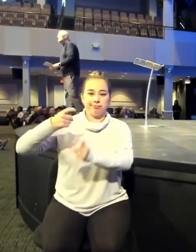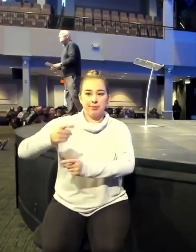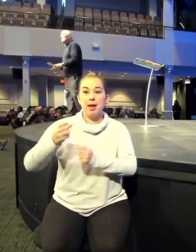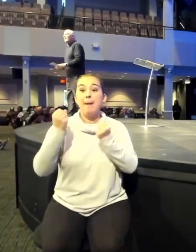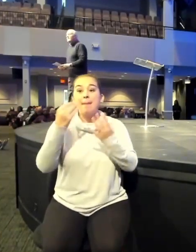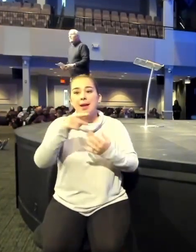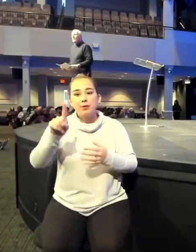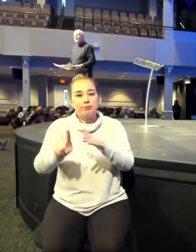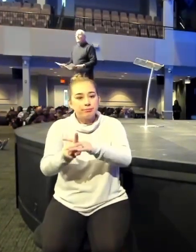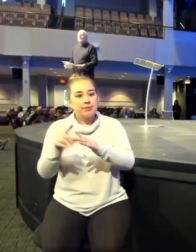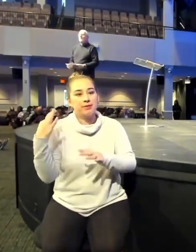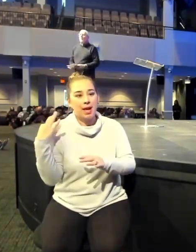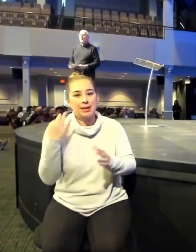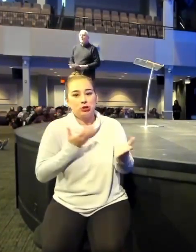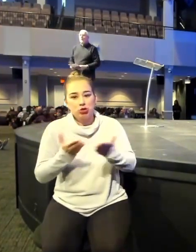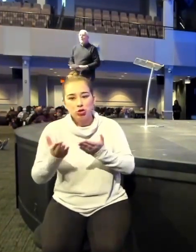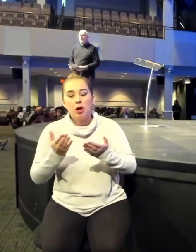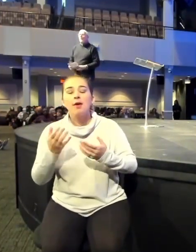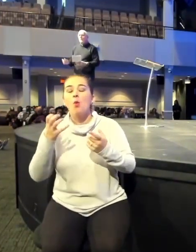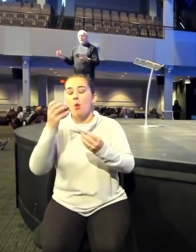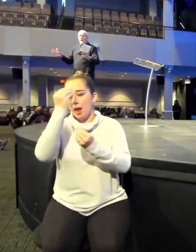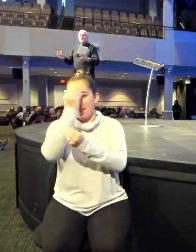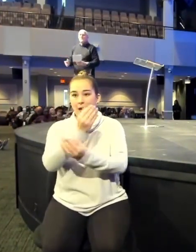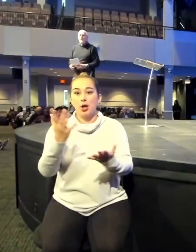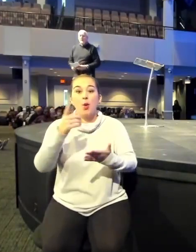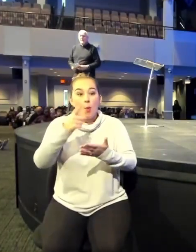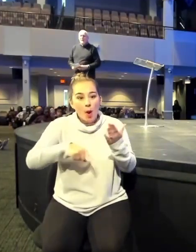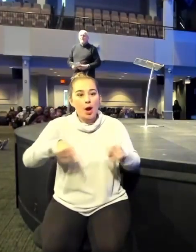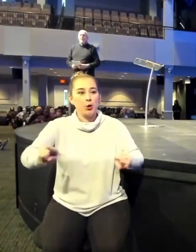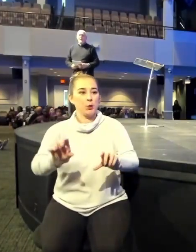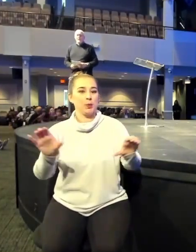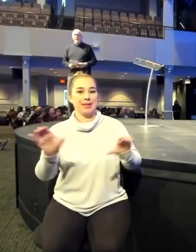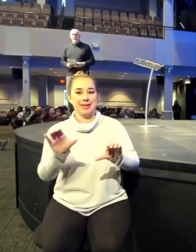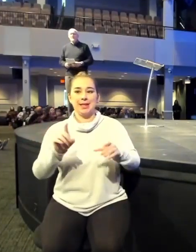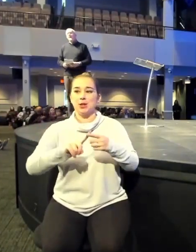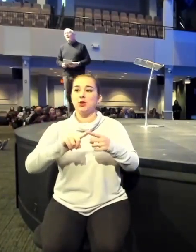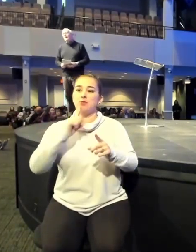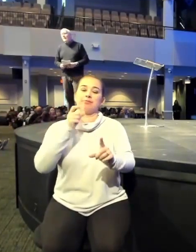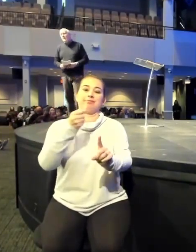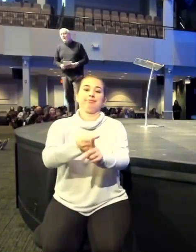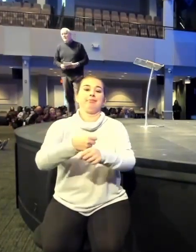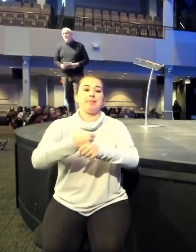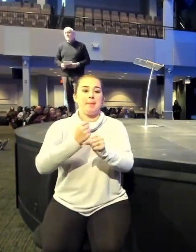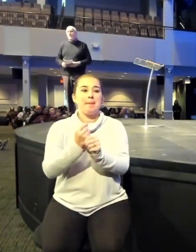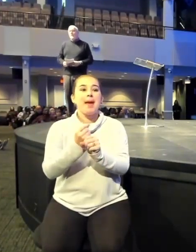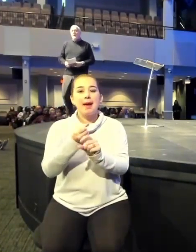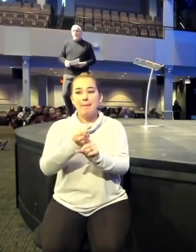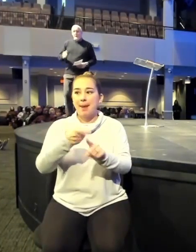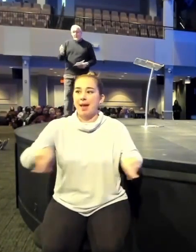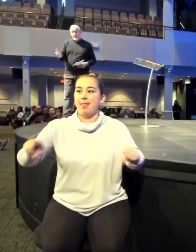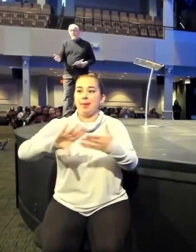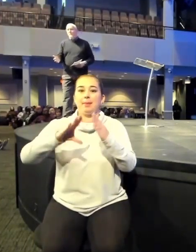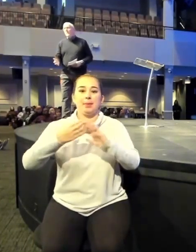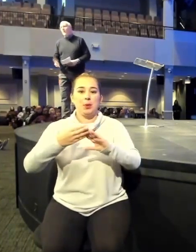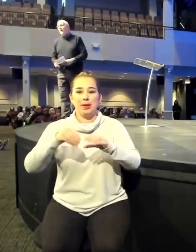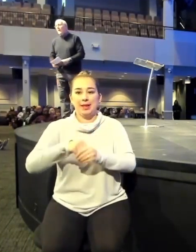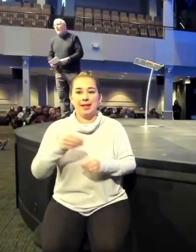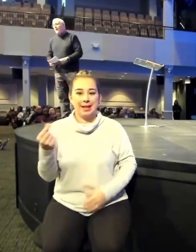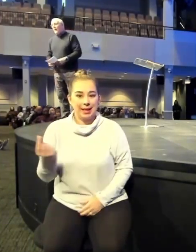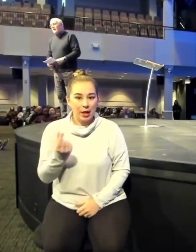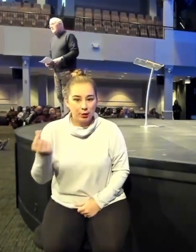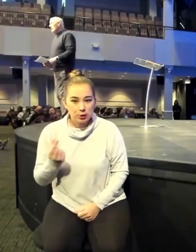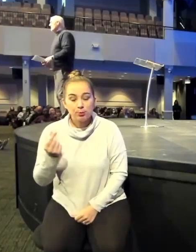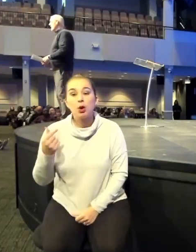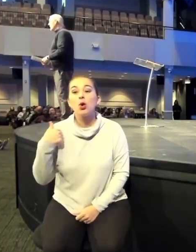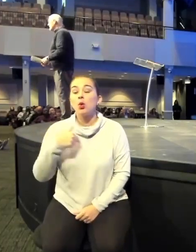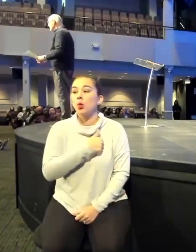out and served. So I wanted to give you just a quick update on what you guys did to make a difference in our communities. We served here in Gaithersburg.